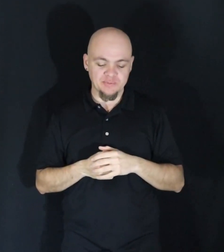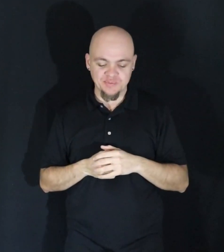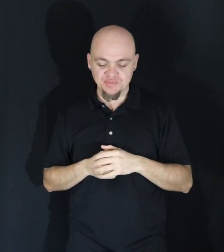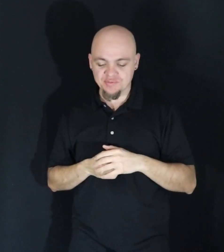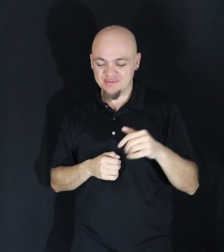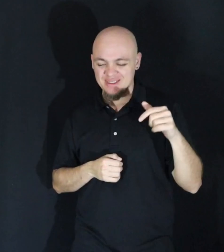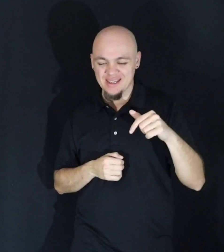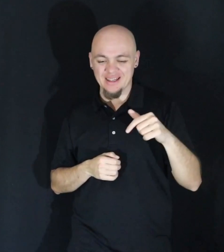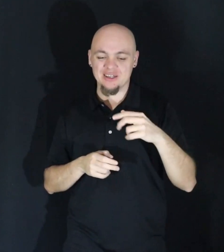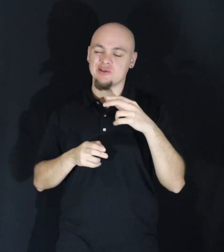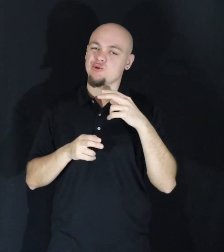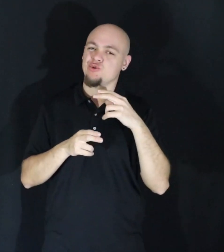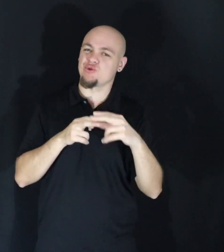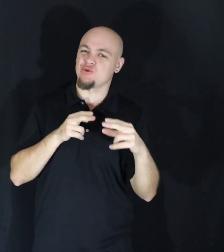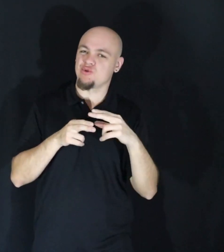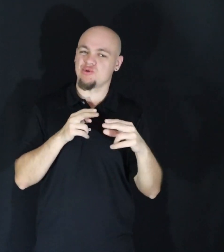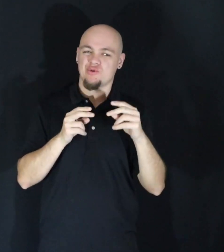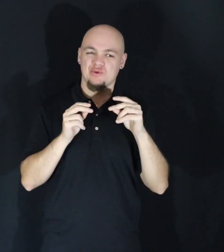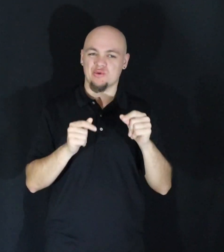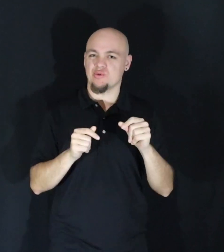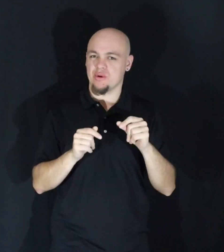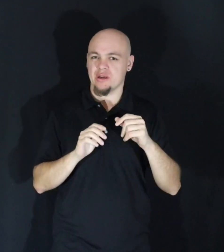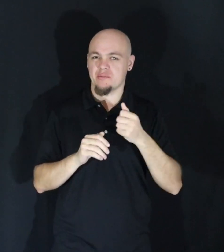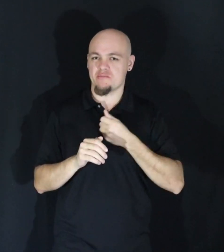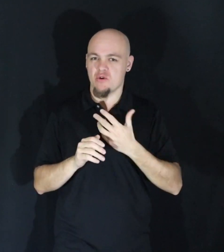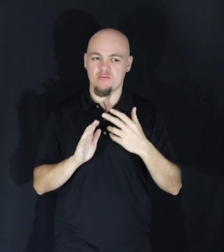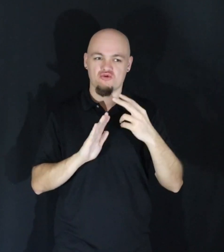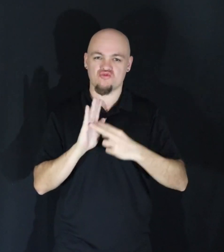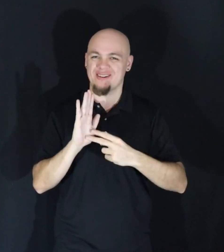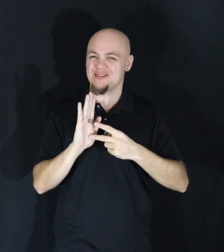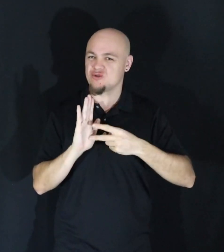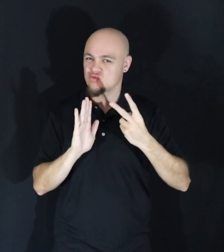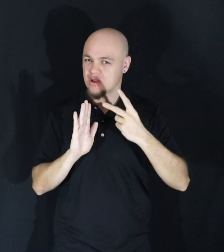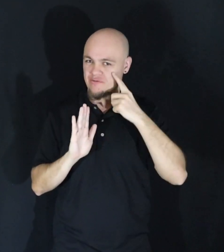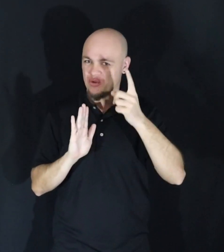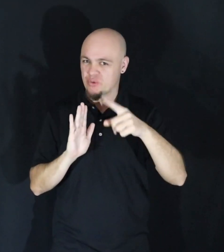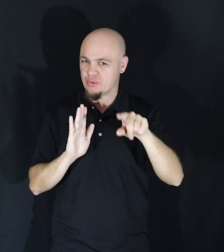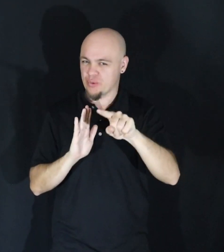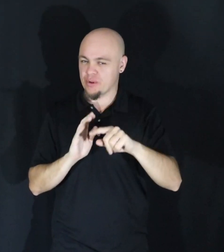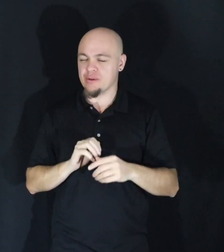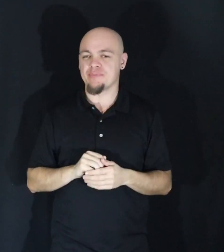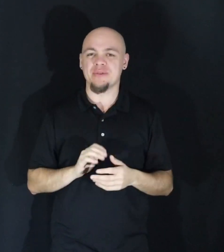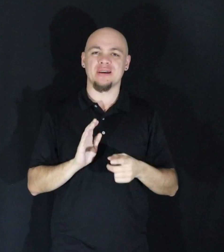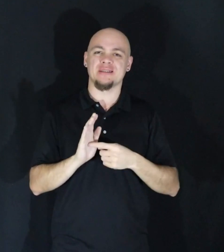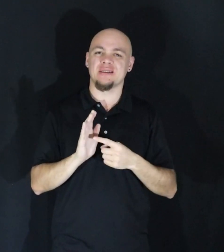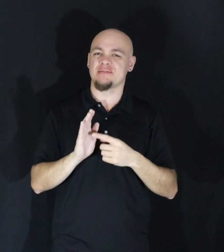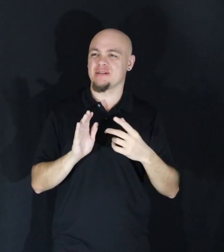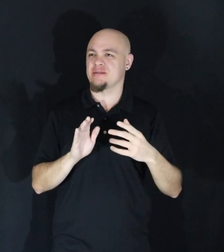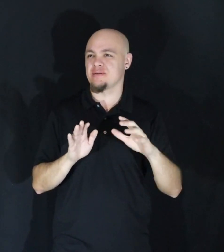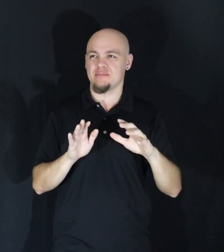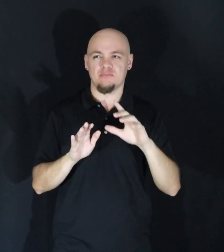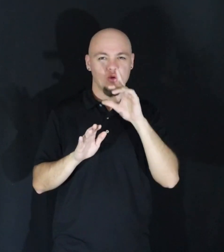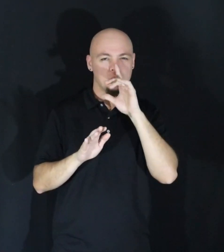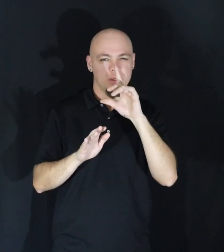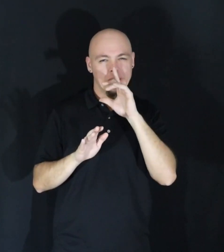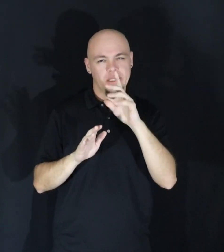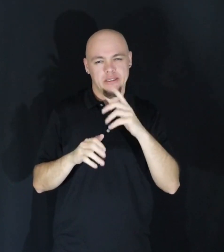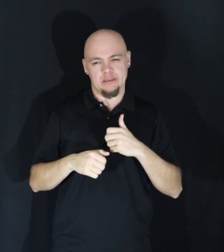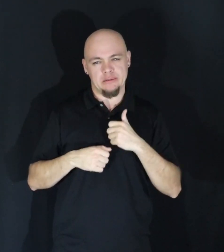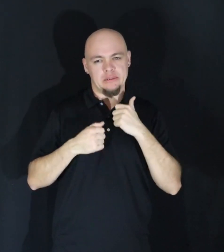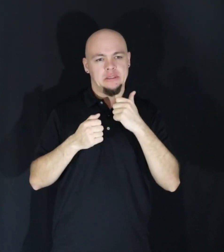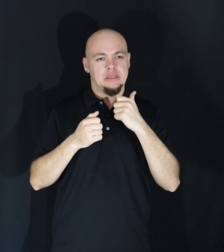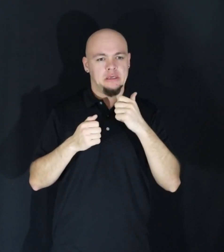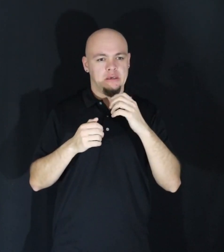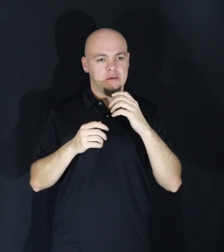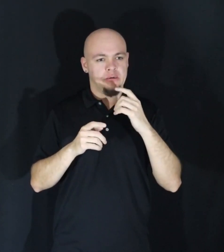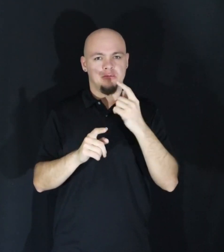This right here is a short, quick poem. I'm gonna read it twice, and it's for you guys, okay? Sometimes it takes a while to really be who you are in life and to